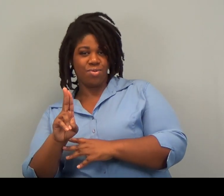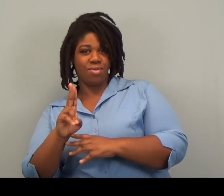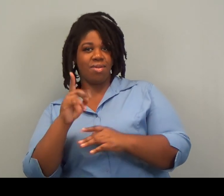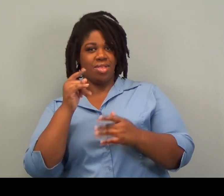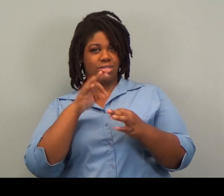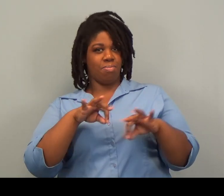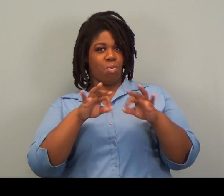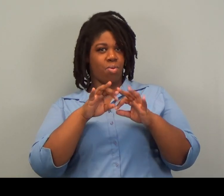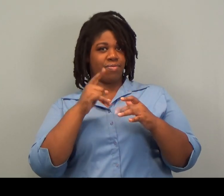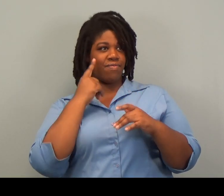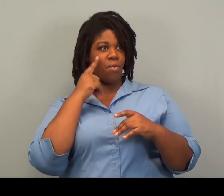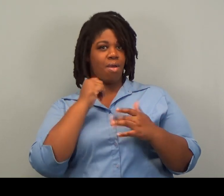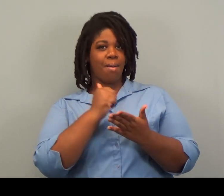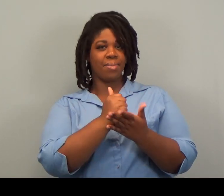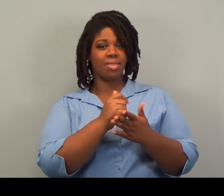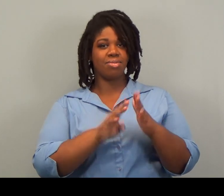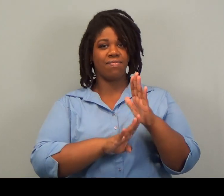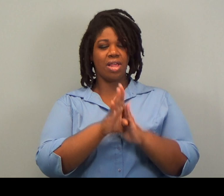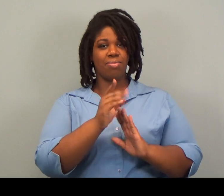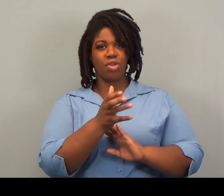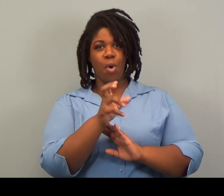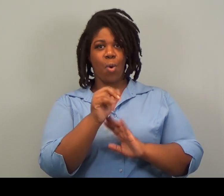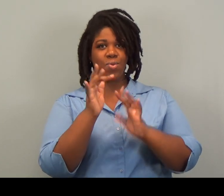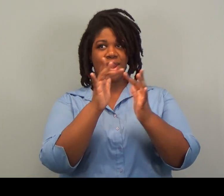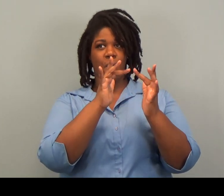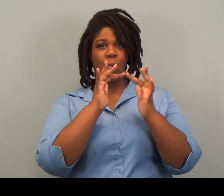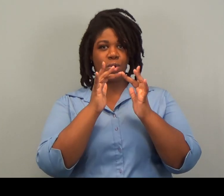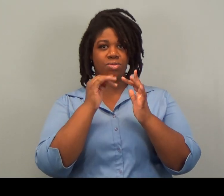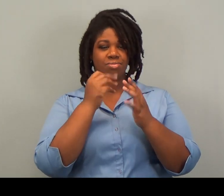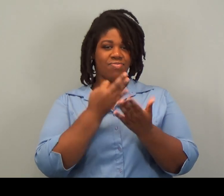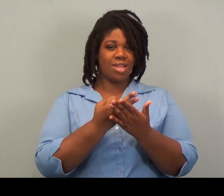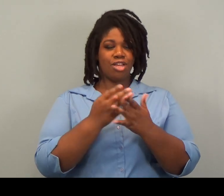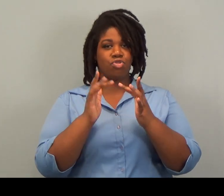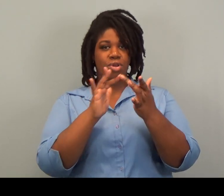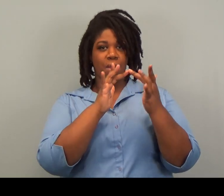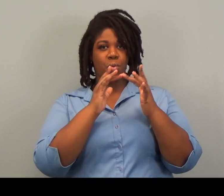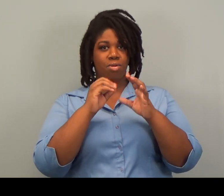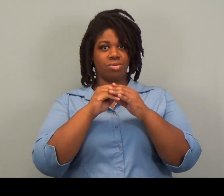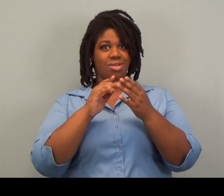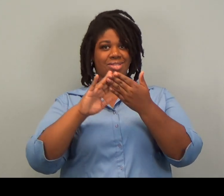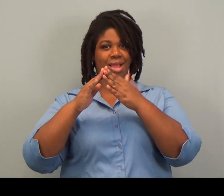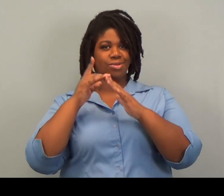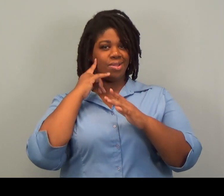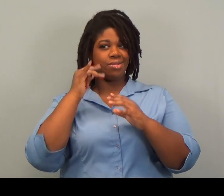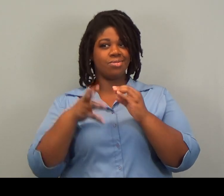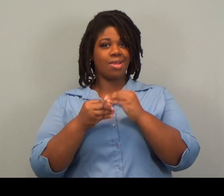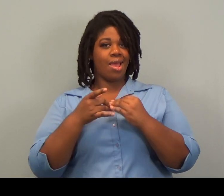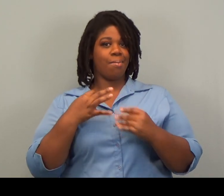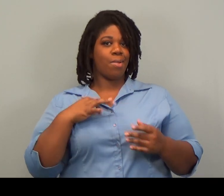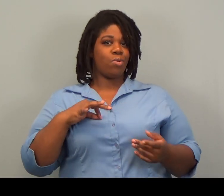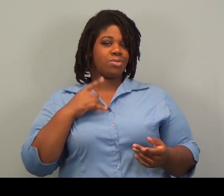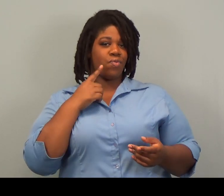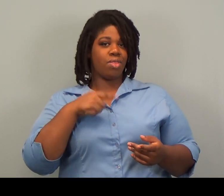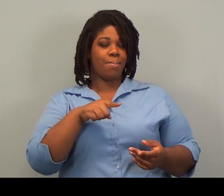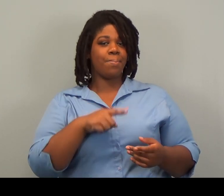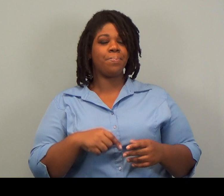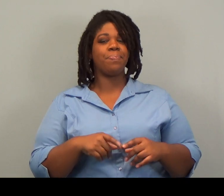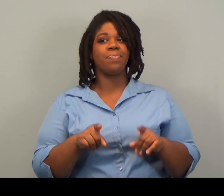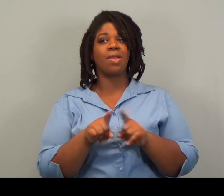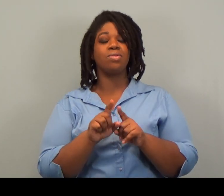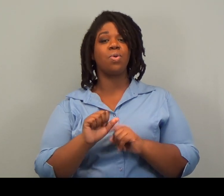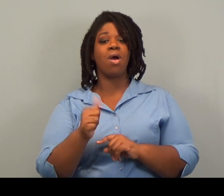capital and networks in town. So I think that's just sort of an added bonus. Some of the other work we